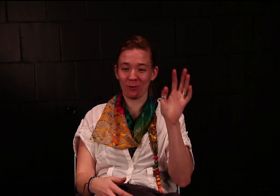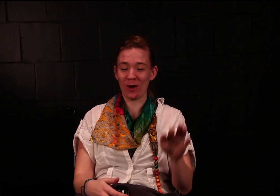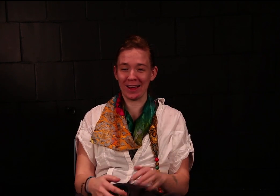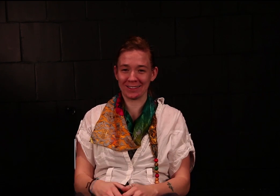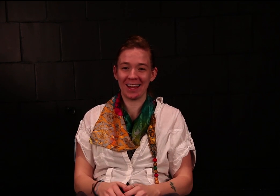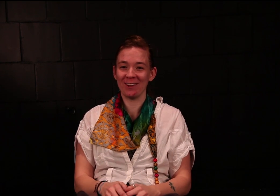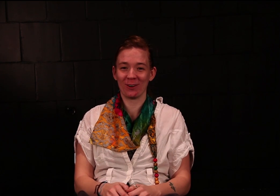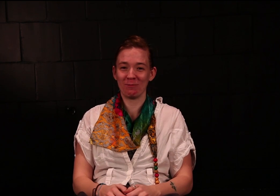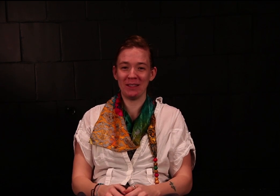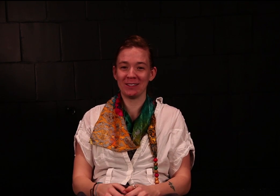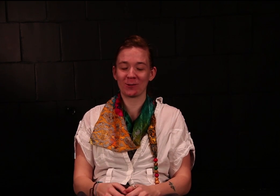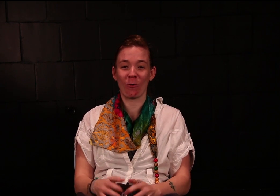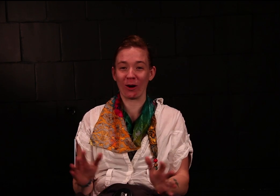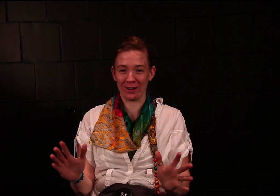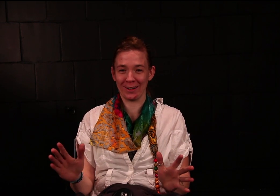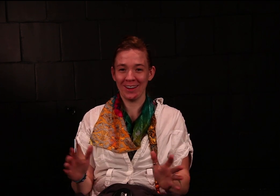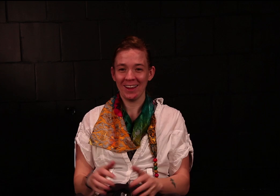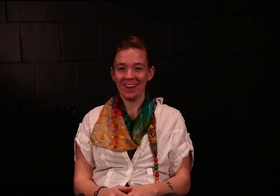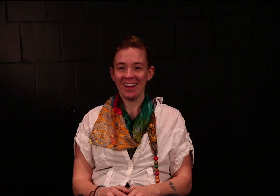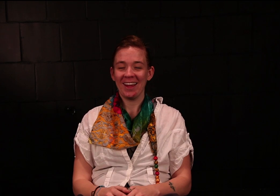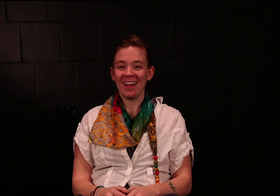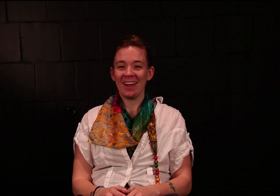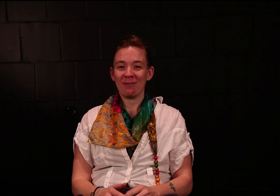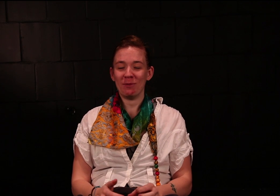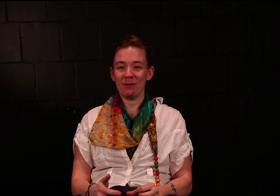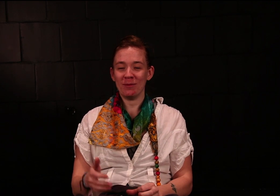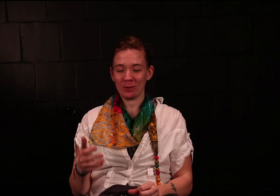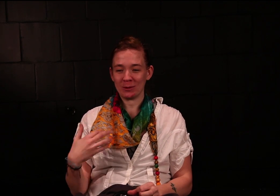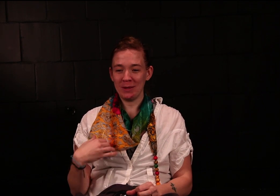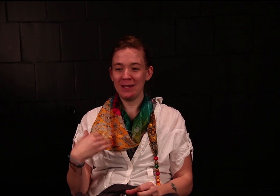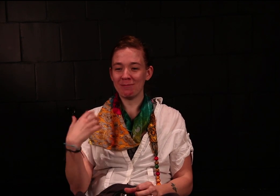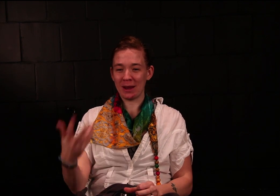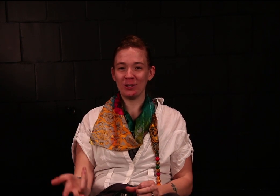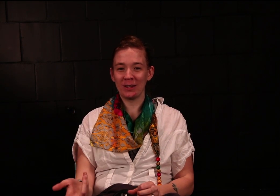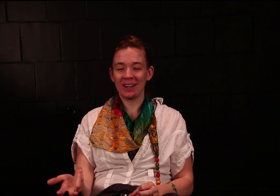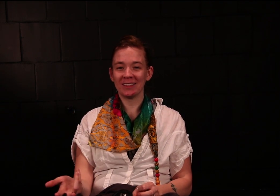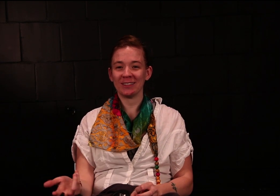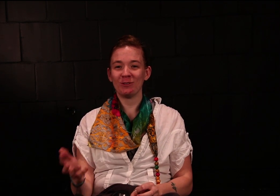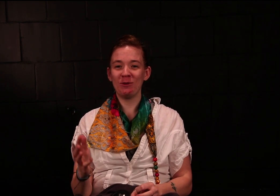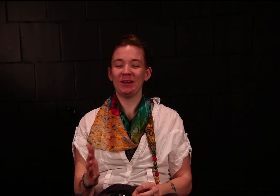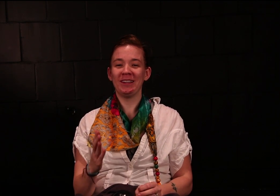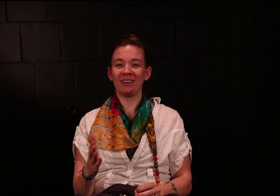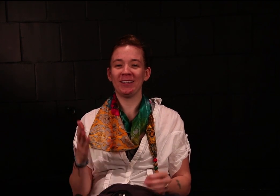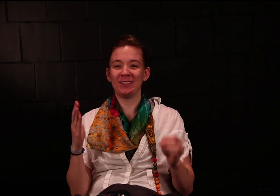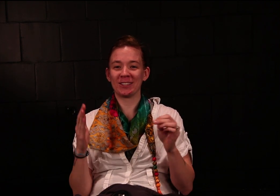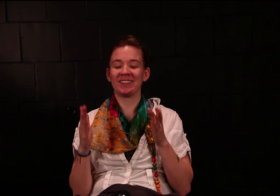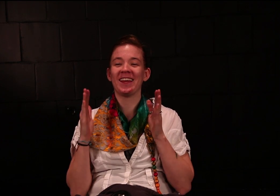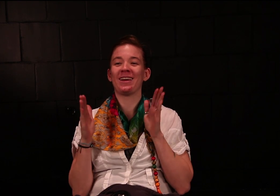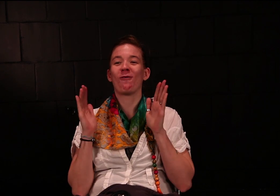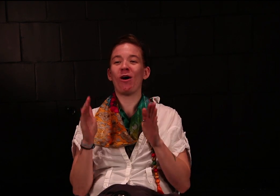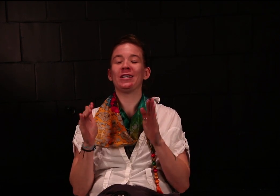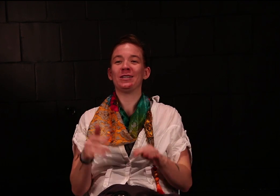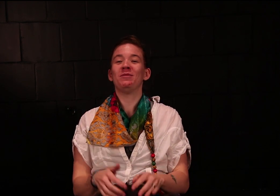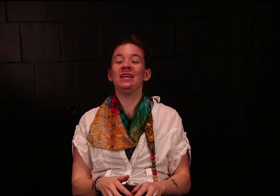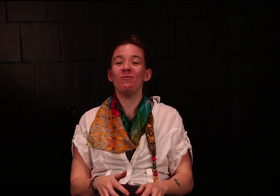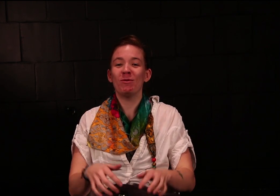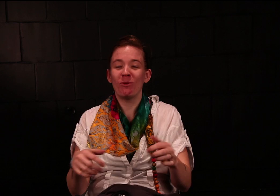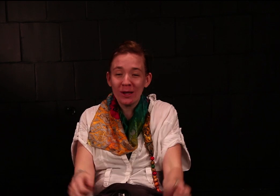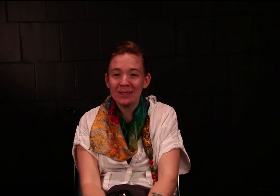away because I didn't want to be squirted. But it was me and my two cousins. We would literally just stand there and watch him. He would pull his